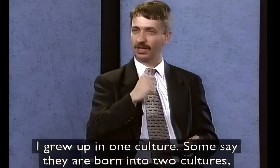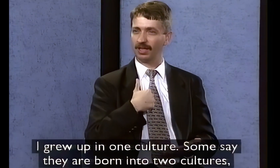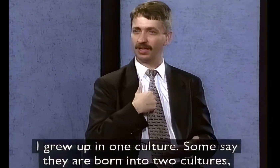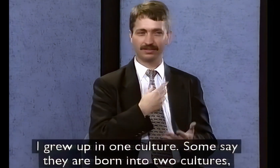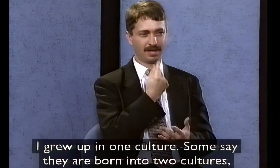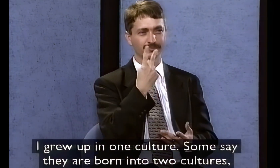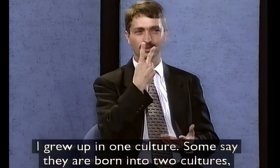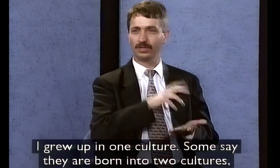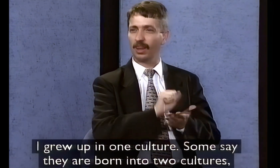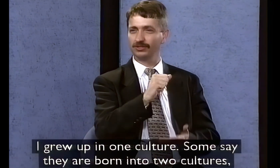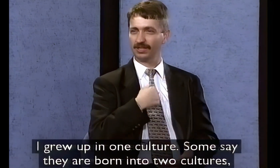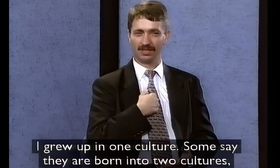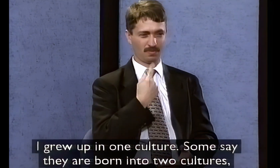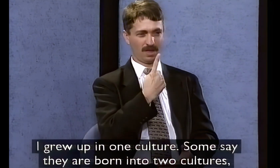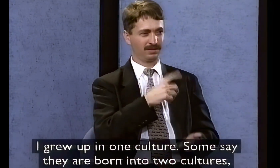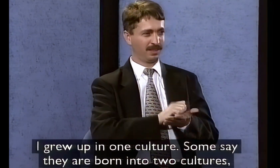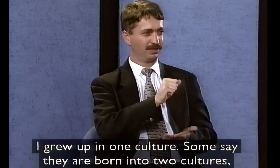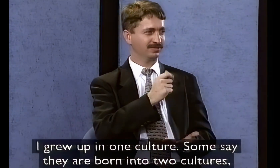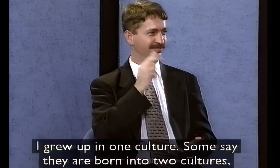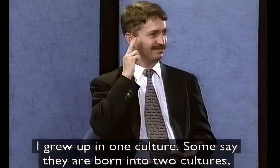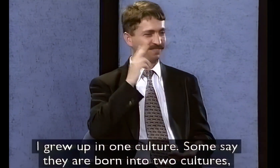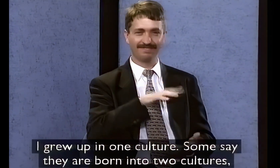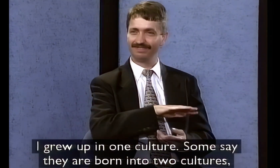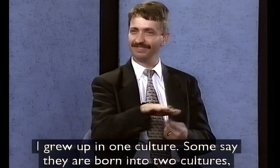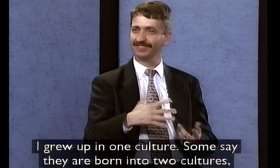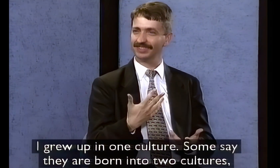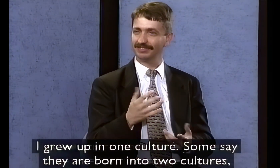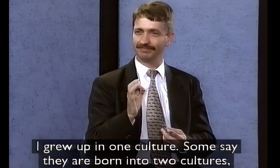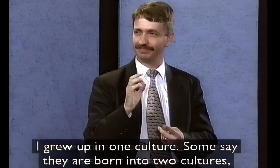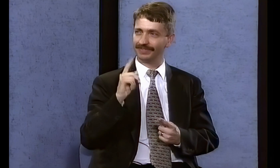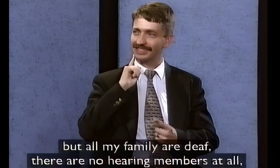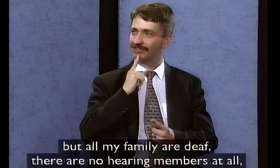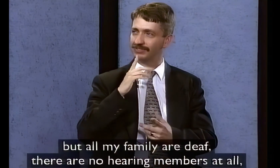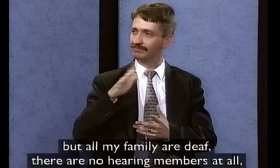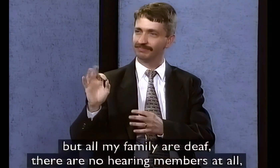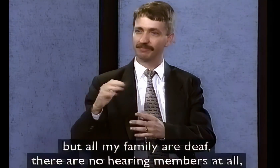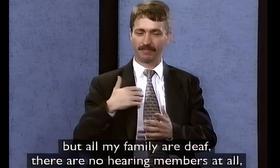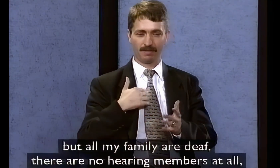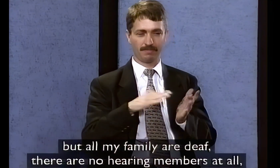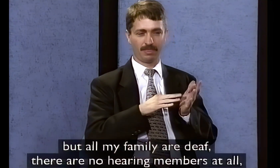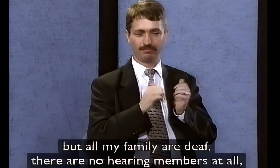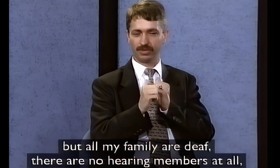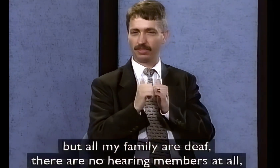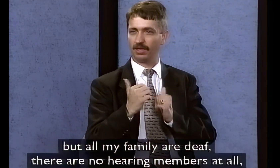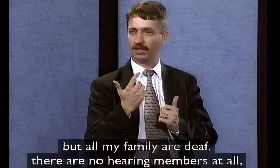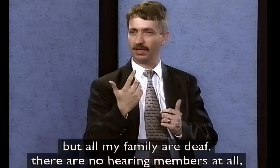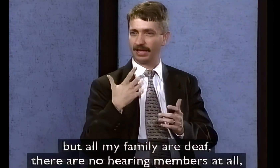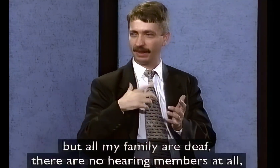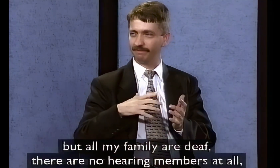up in one culture. Some say they're born into two cultures, but all my family are deaf. There are no hearing members in my family at